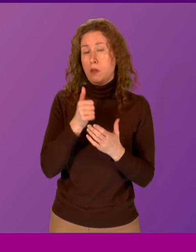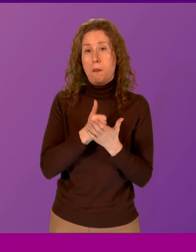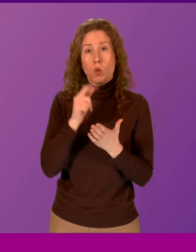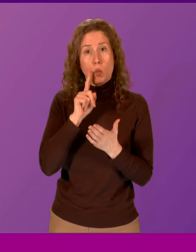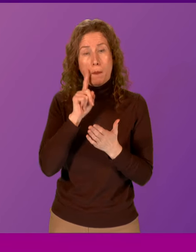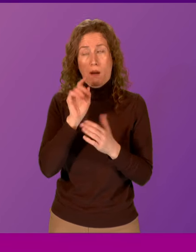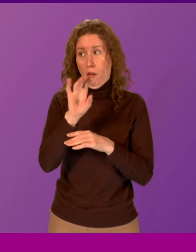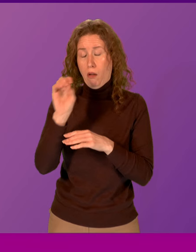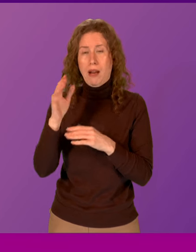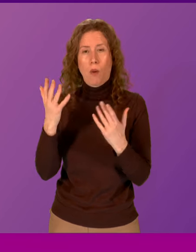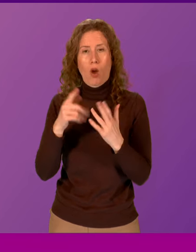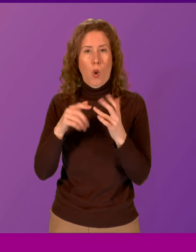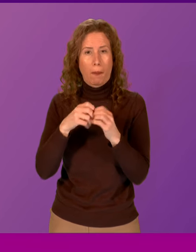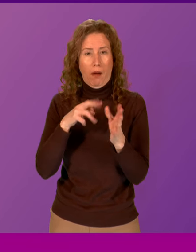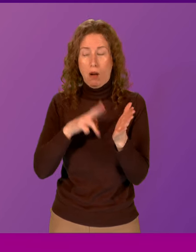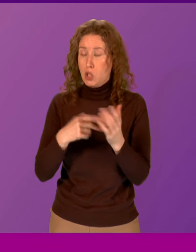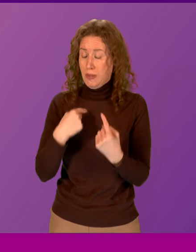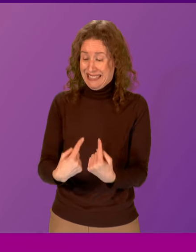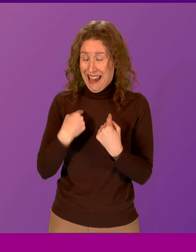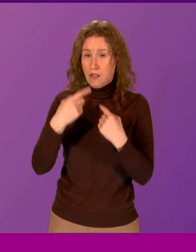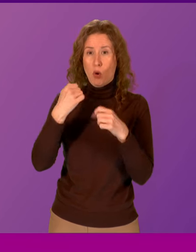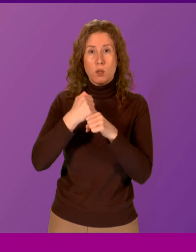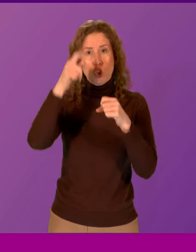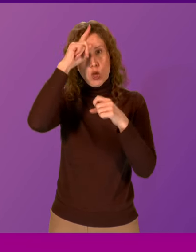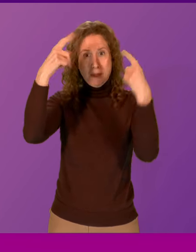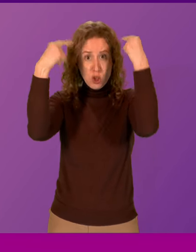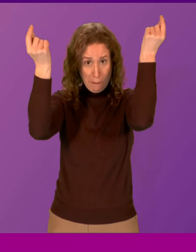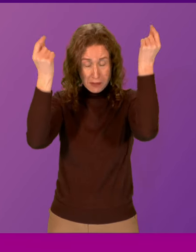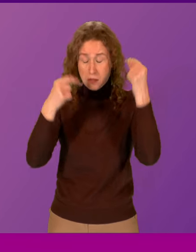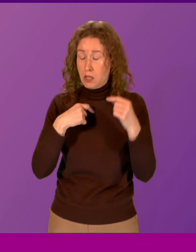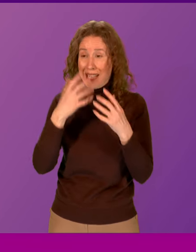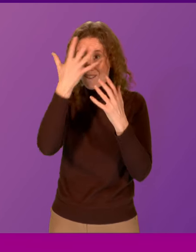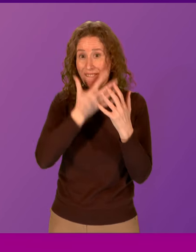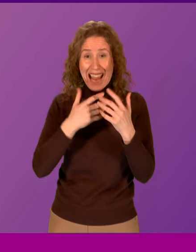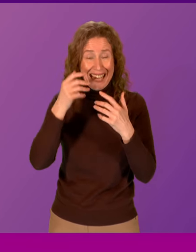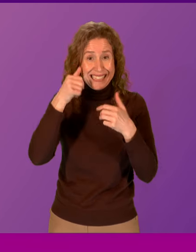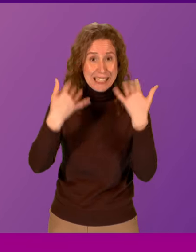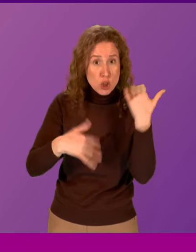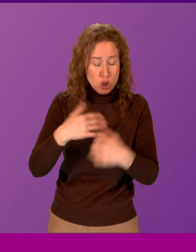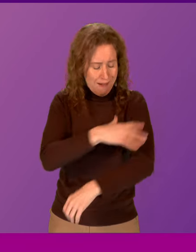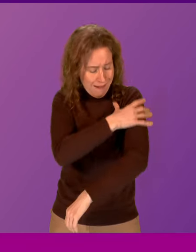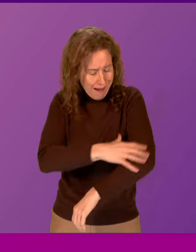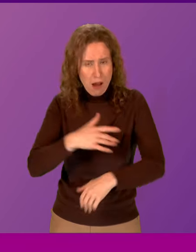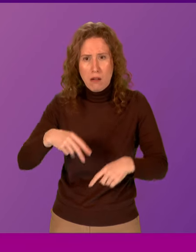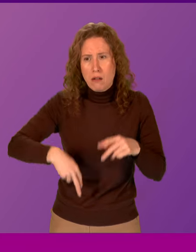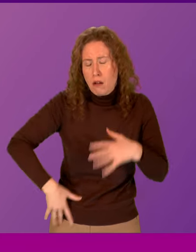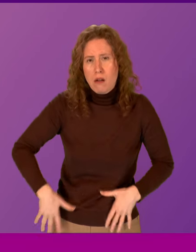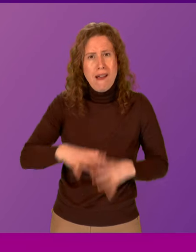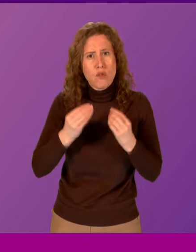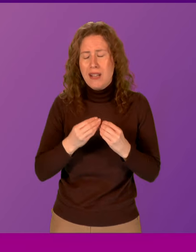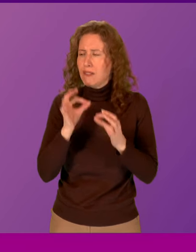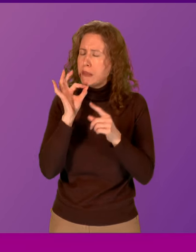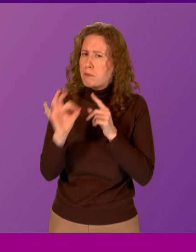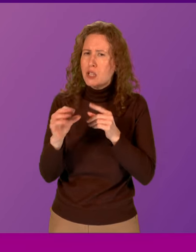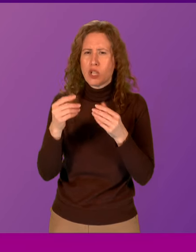she was brutally attacked by a German Shepherd and sustained serious injuries to her face, leg and arm and needed specialist plastic